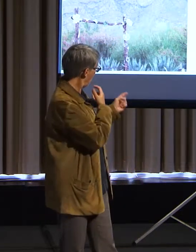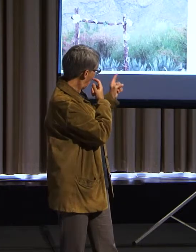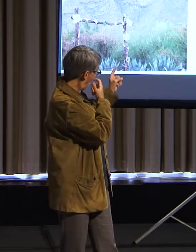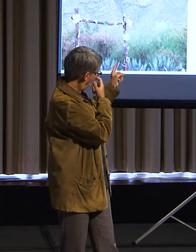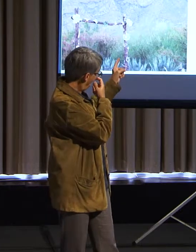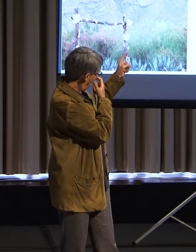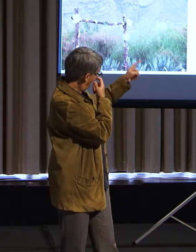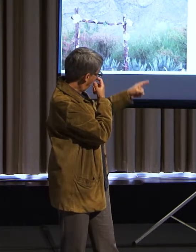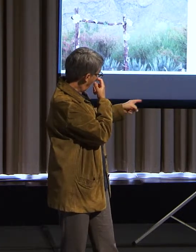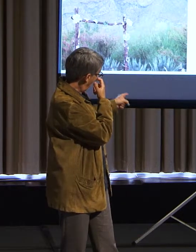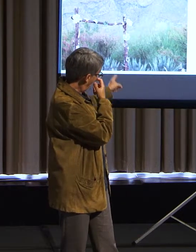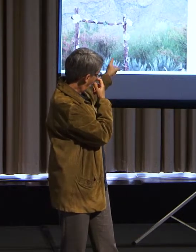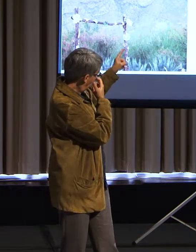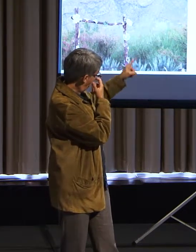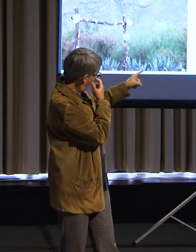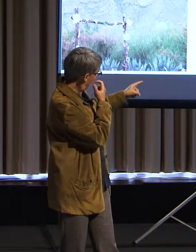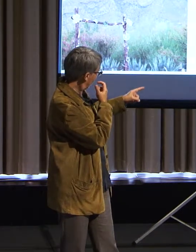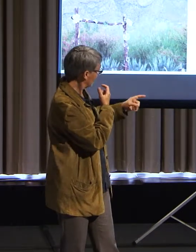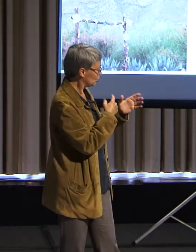it says, correct?